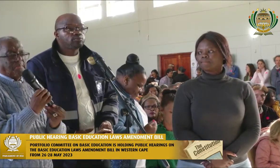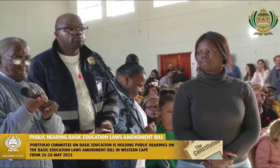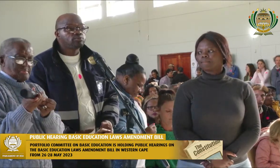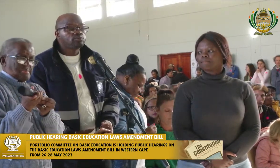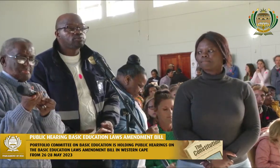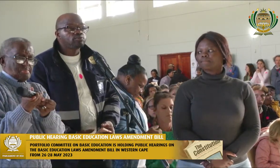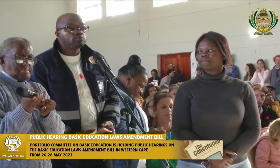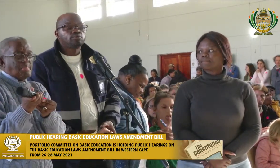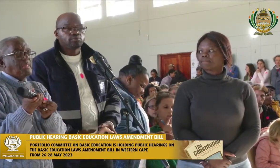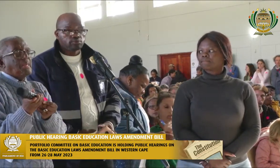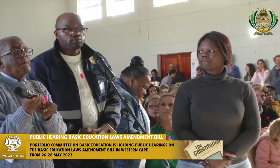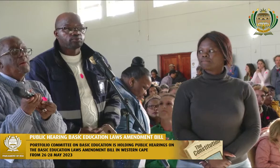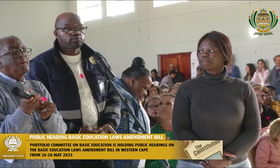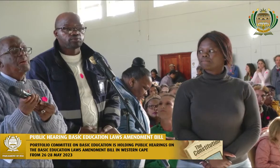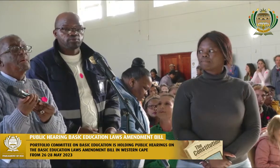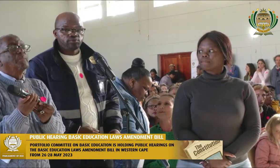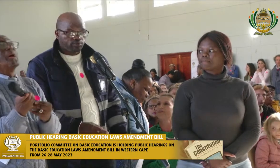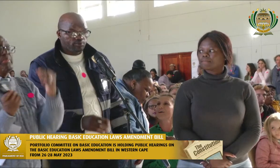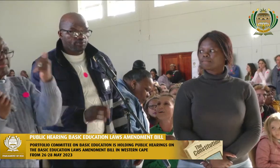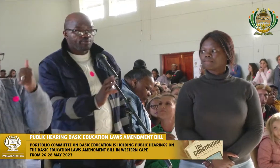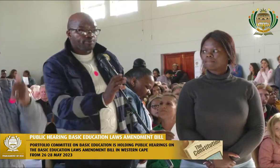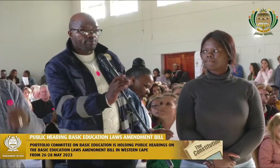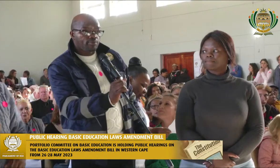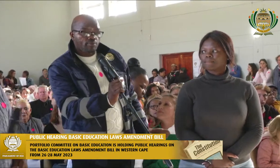Can you allow him to finish and then you?